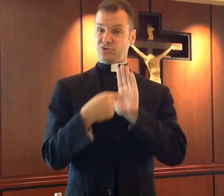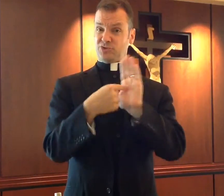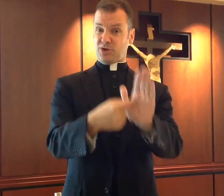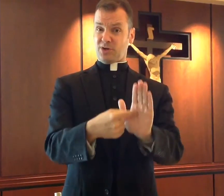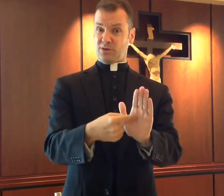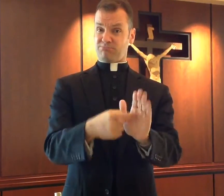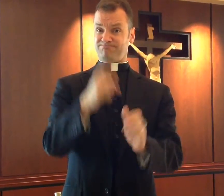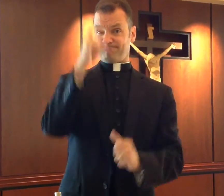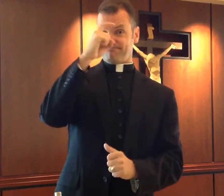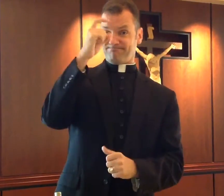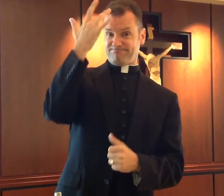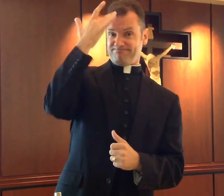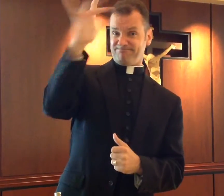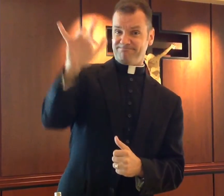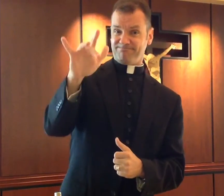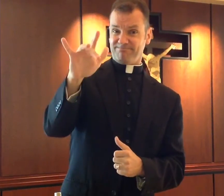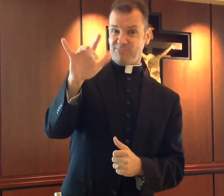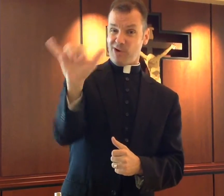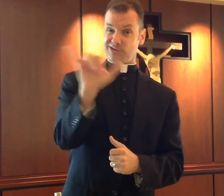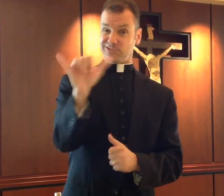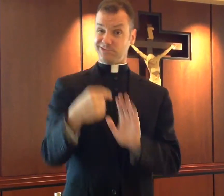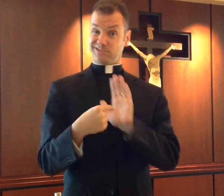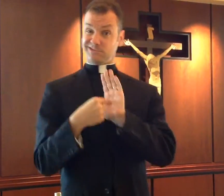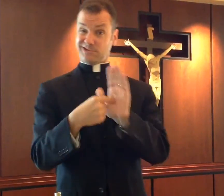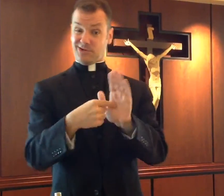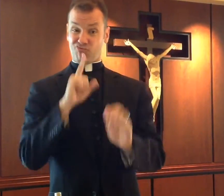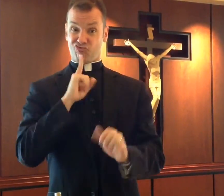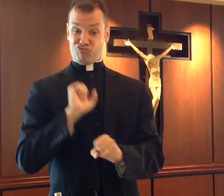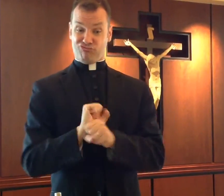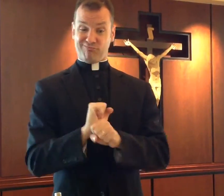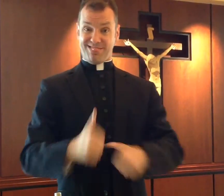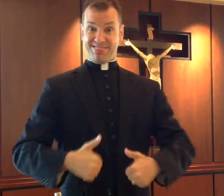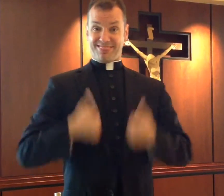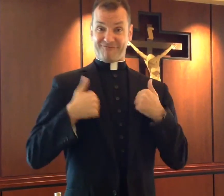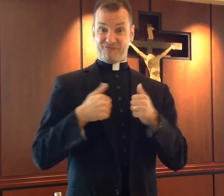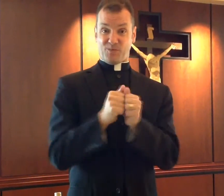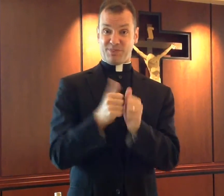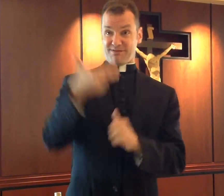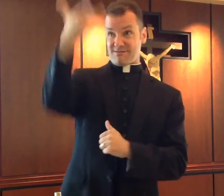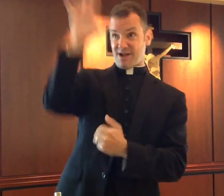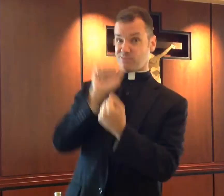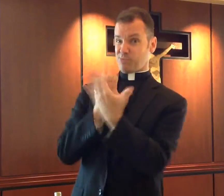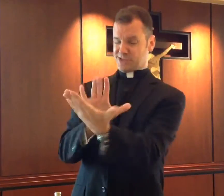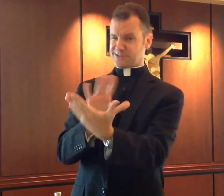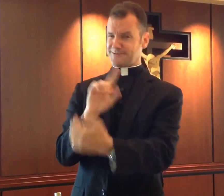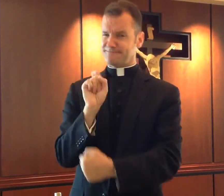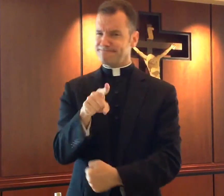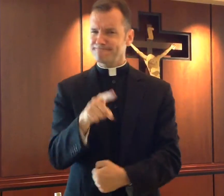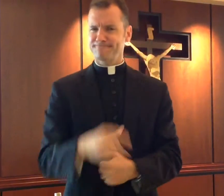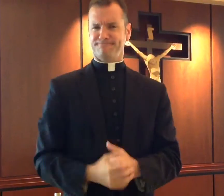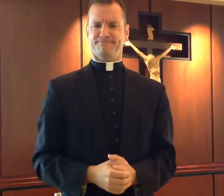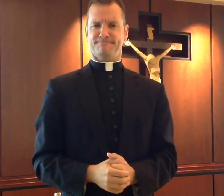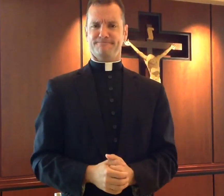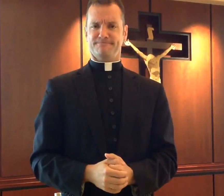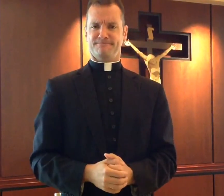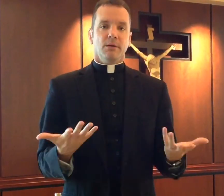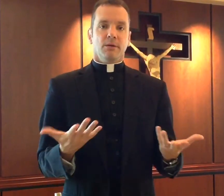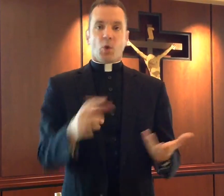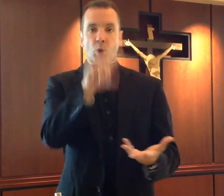situation. But again, does taking revenge show wisdom and intelligence? Does that show a life full of God's